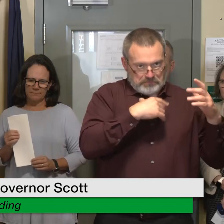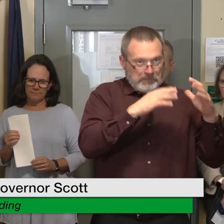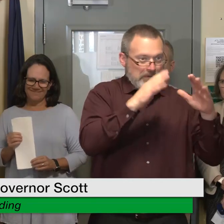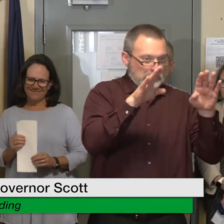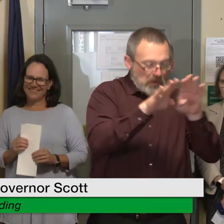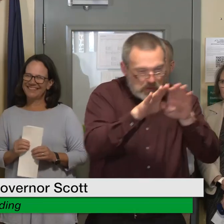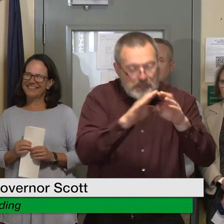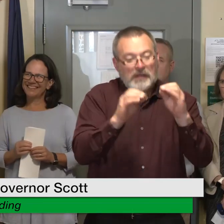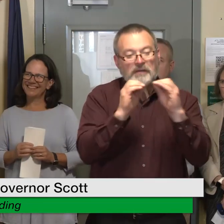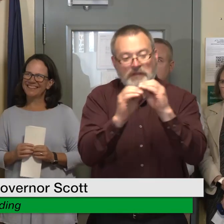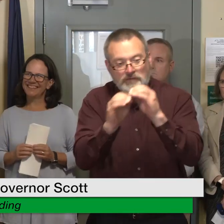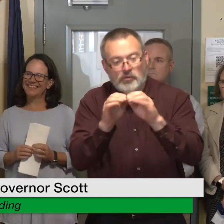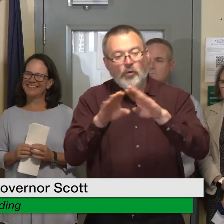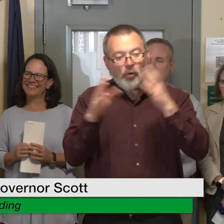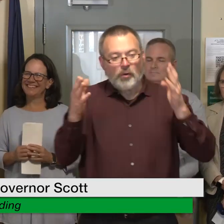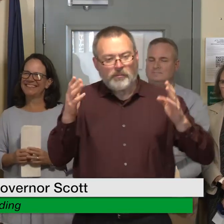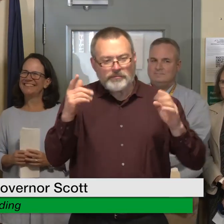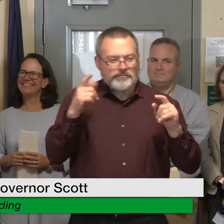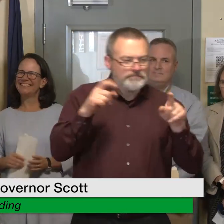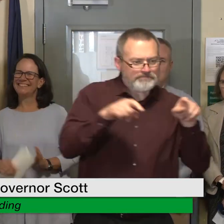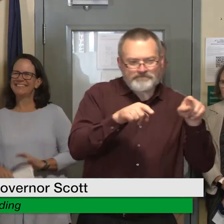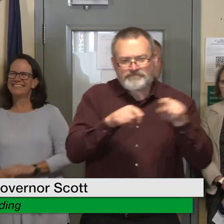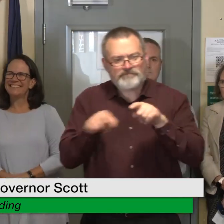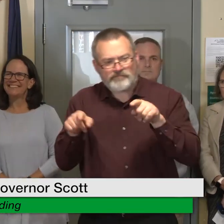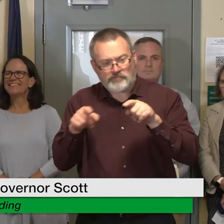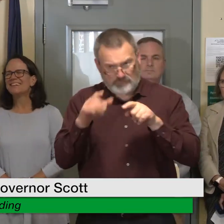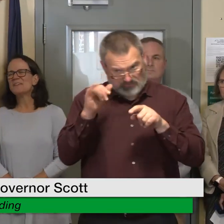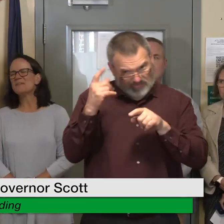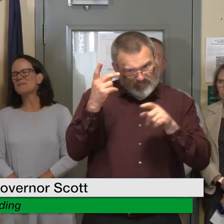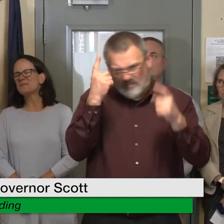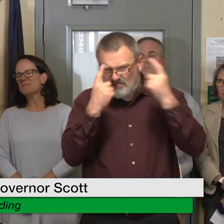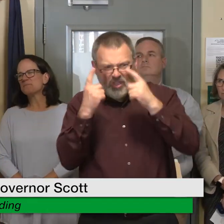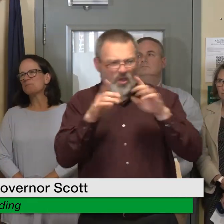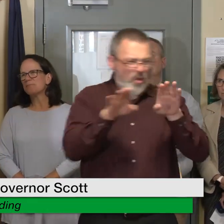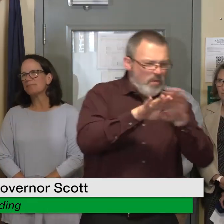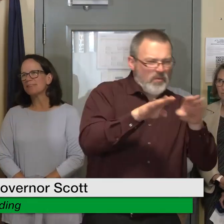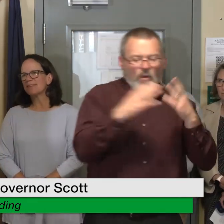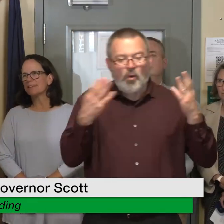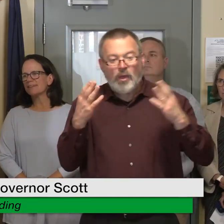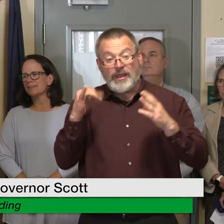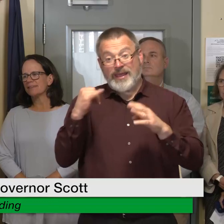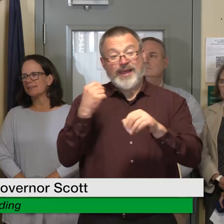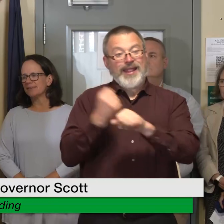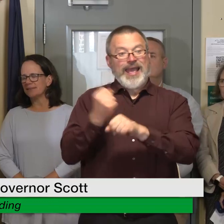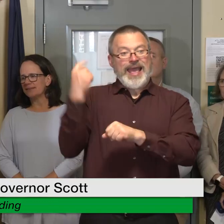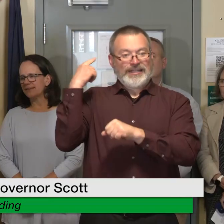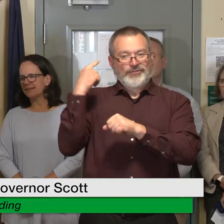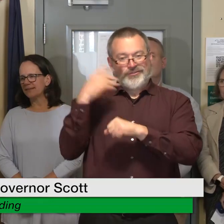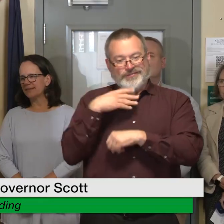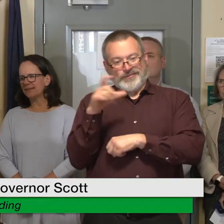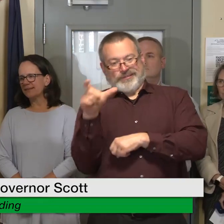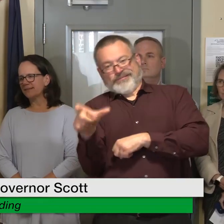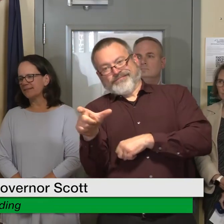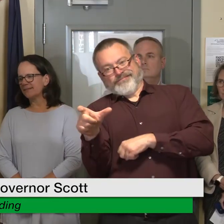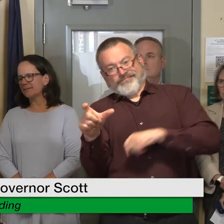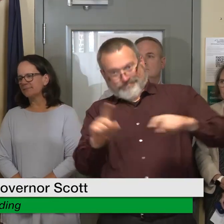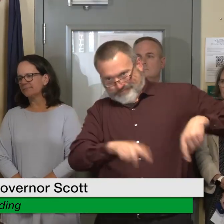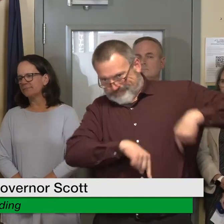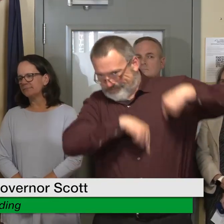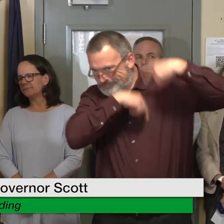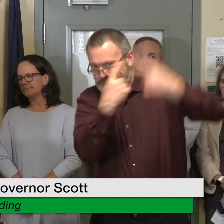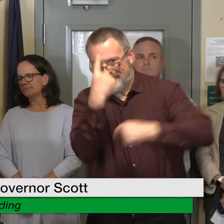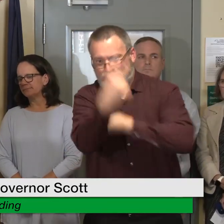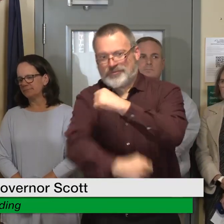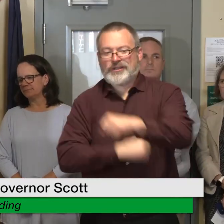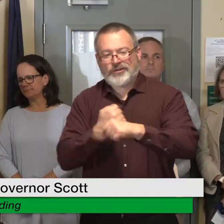that it's the opposite of what's closed, but you have to remember from last year, we still have one section closed, and that's not